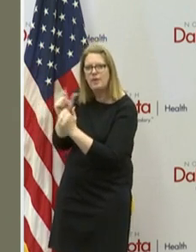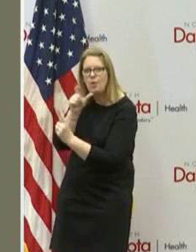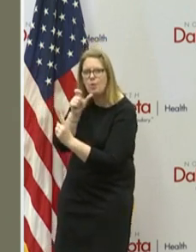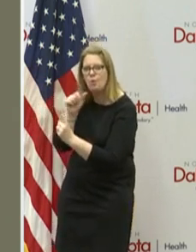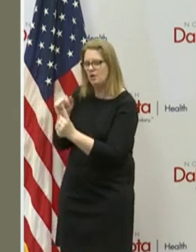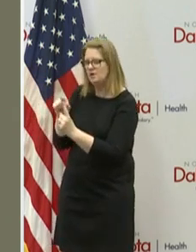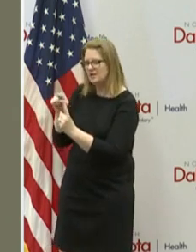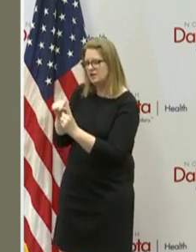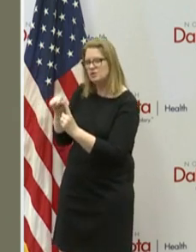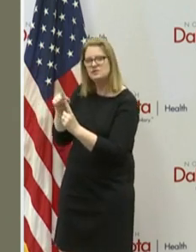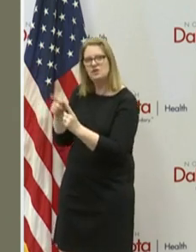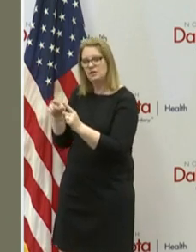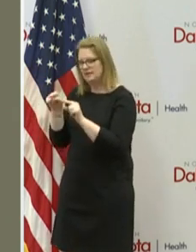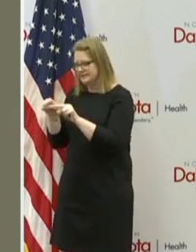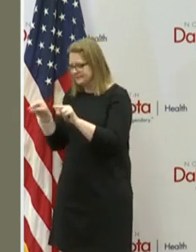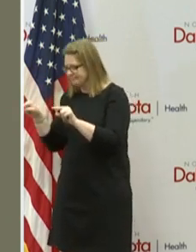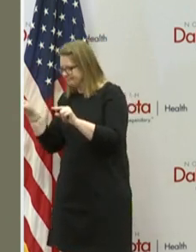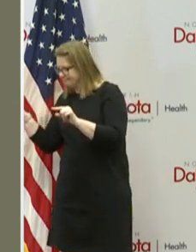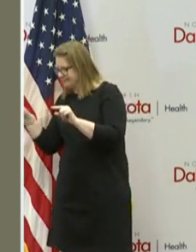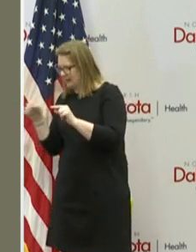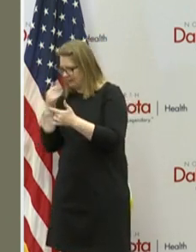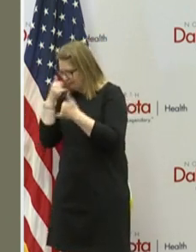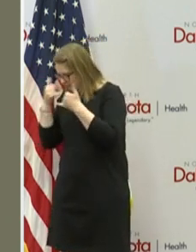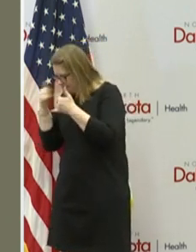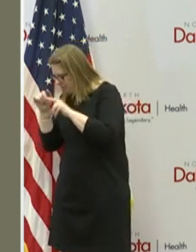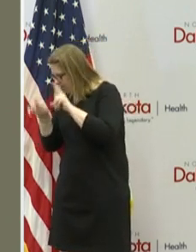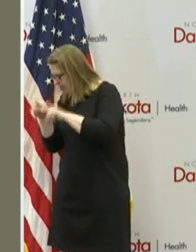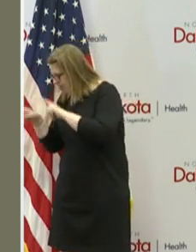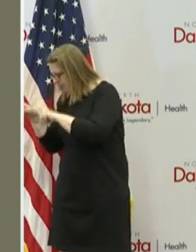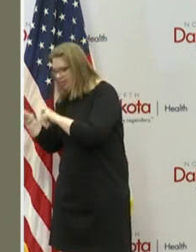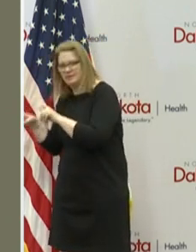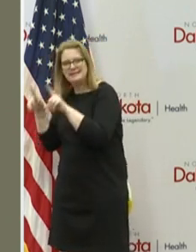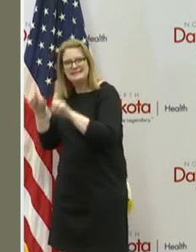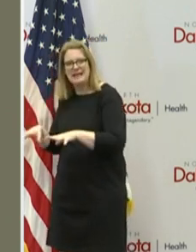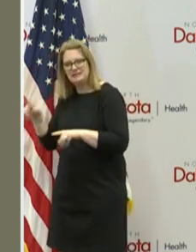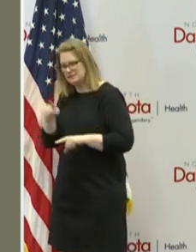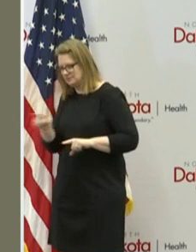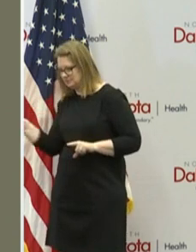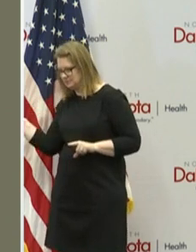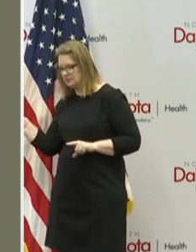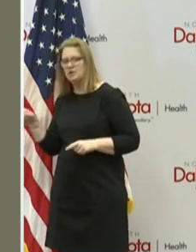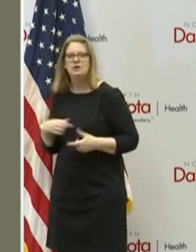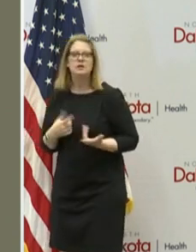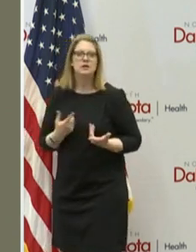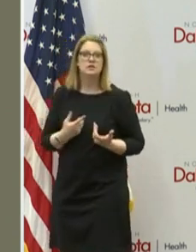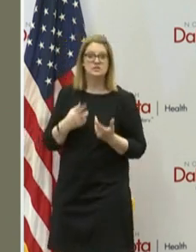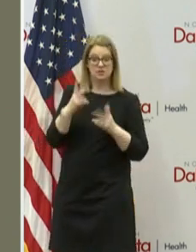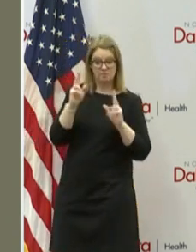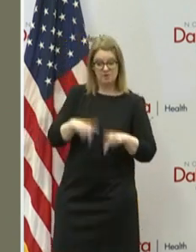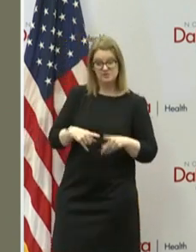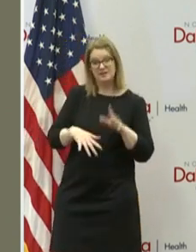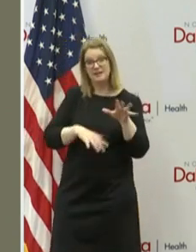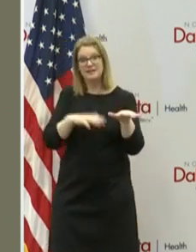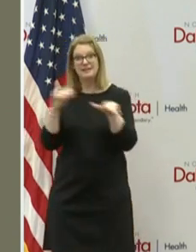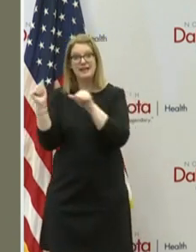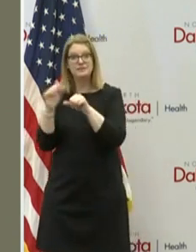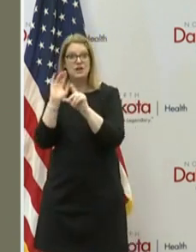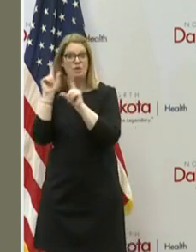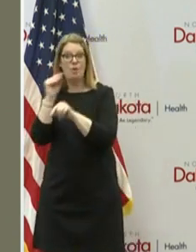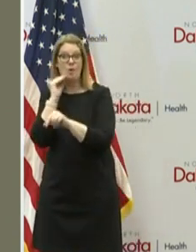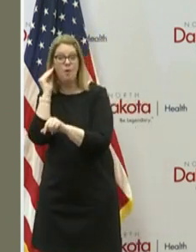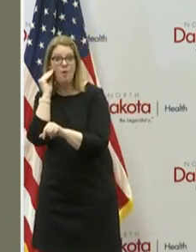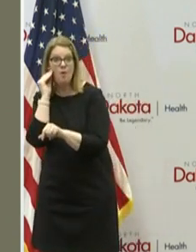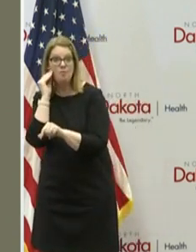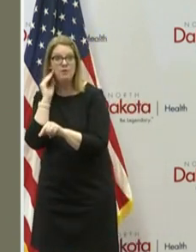may leave a long-term care facility, go home with a worker, and then that co-worker works in has